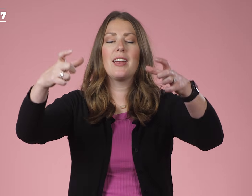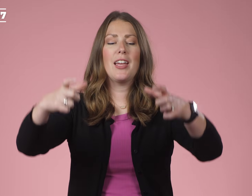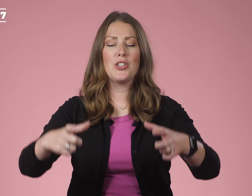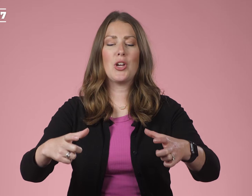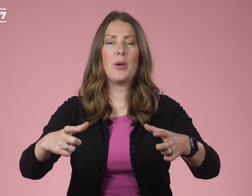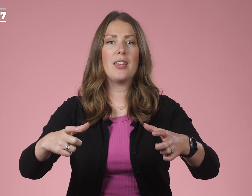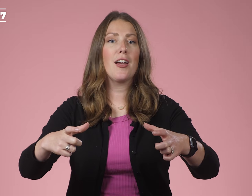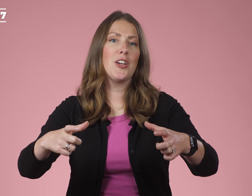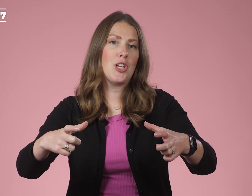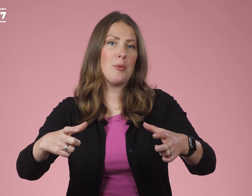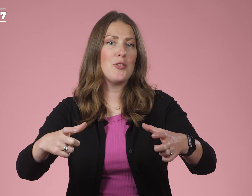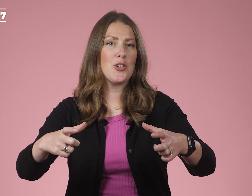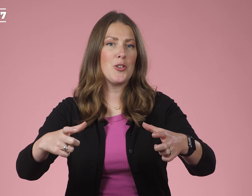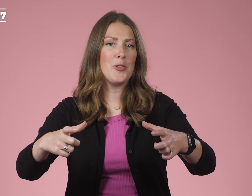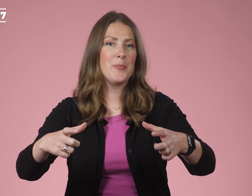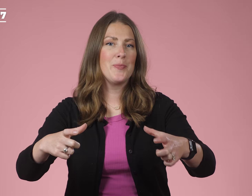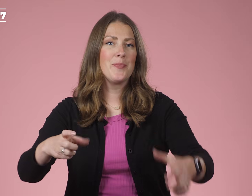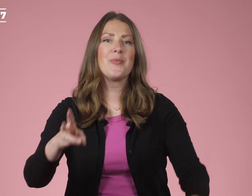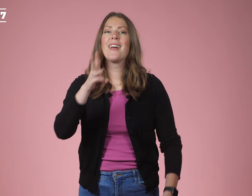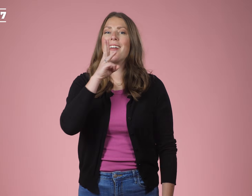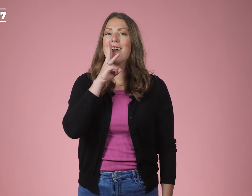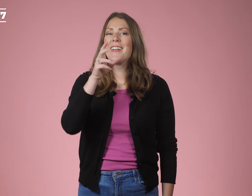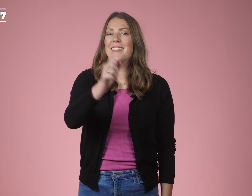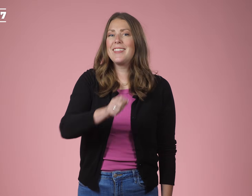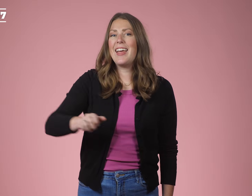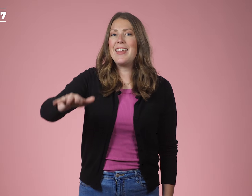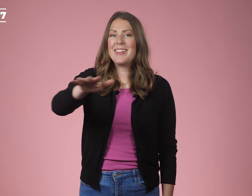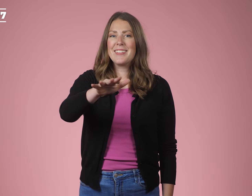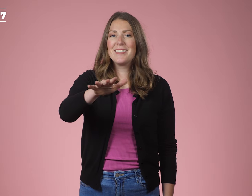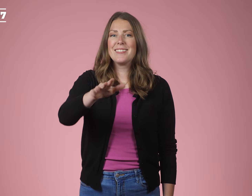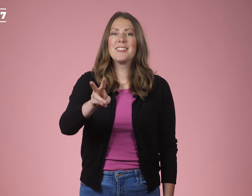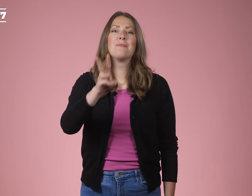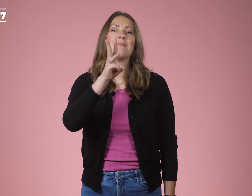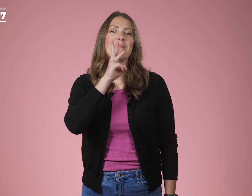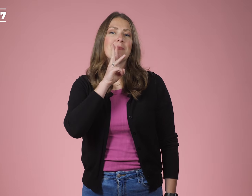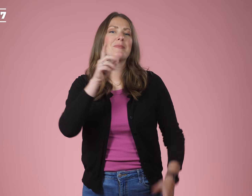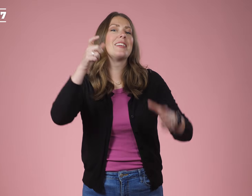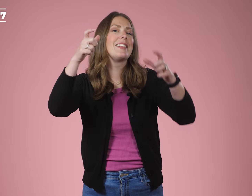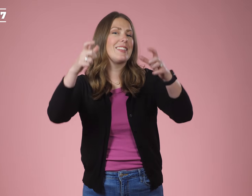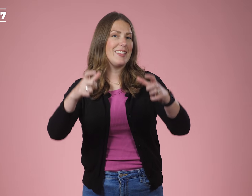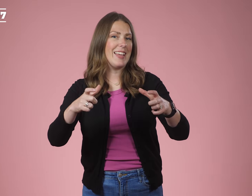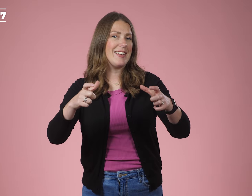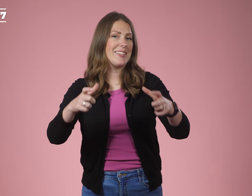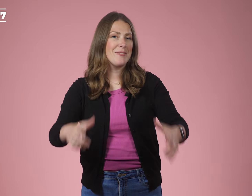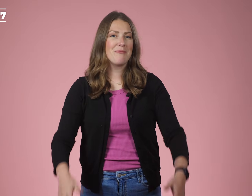and showing a shape of a circle. Lake, lake.